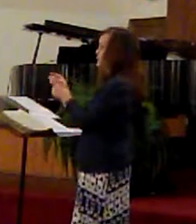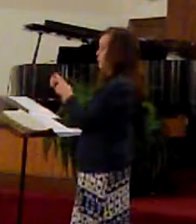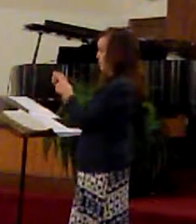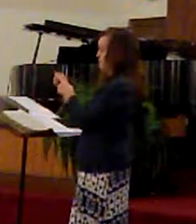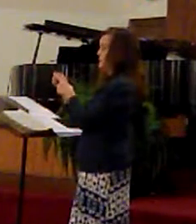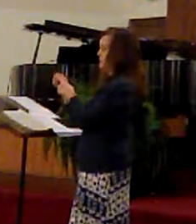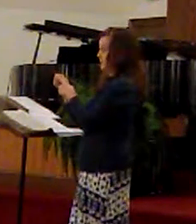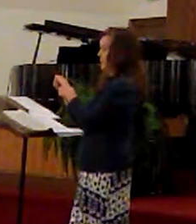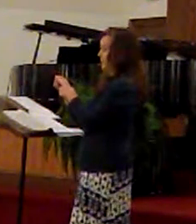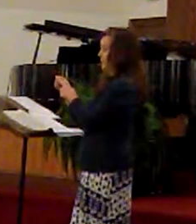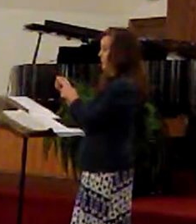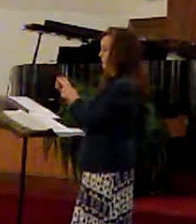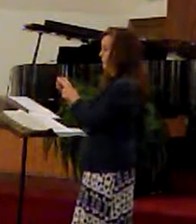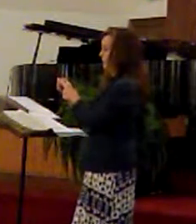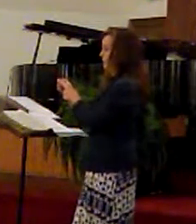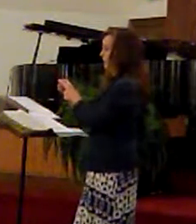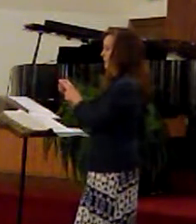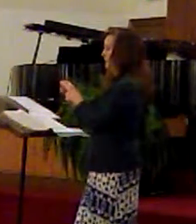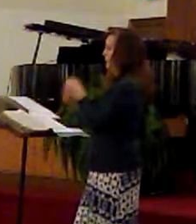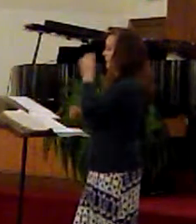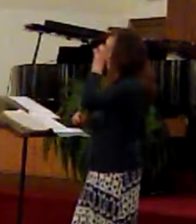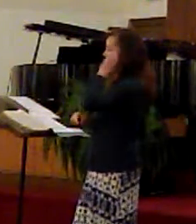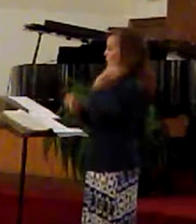speaking of his word, very profitable.